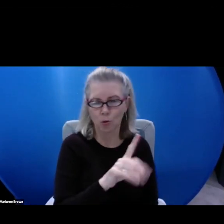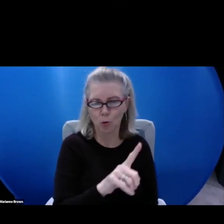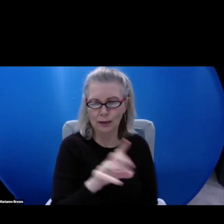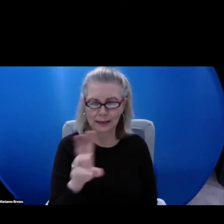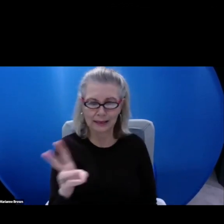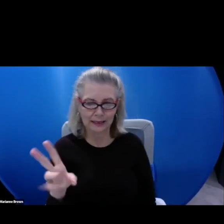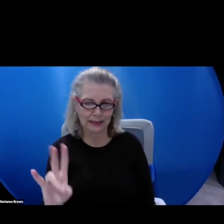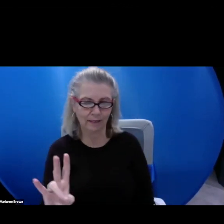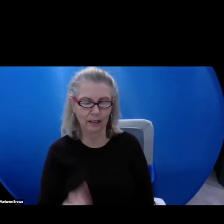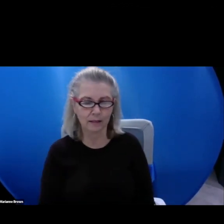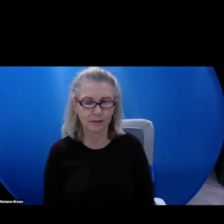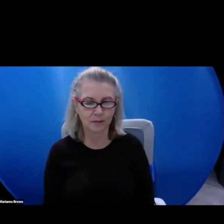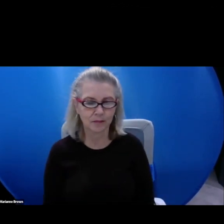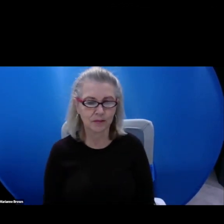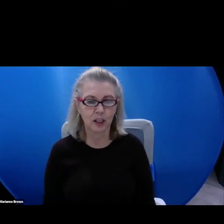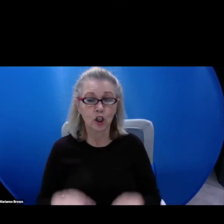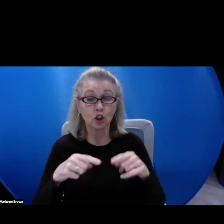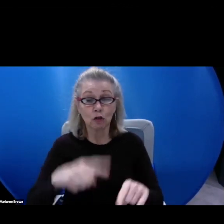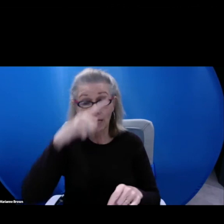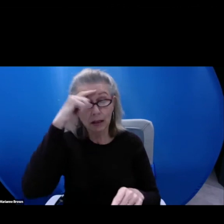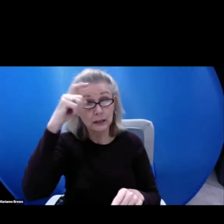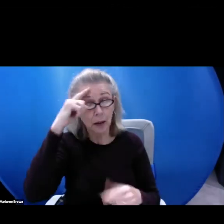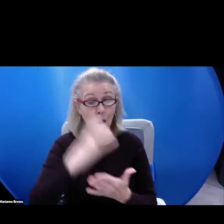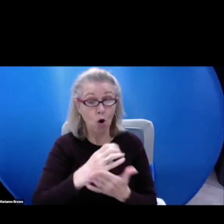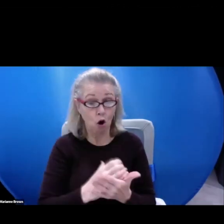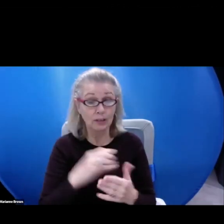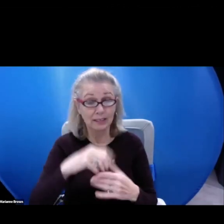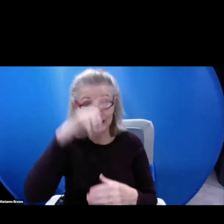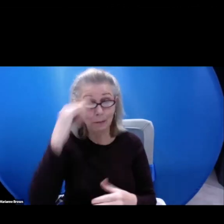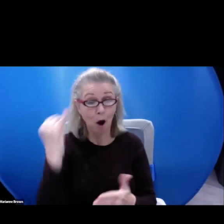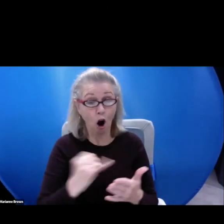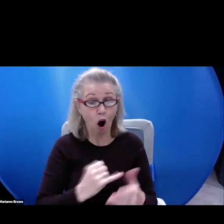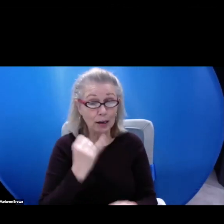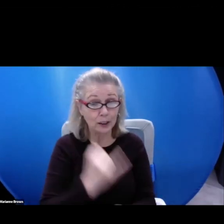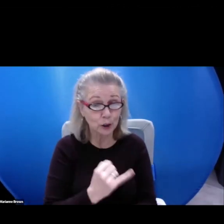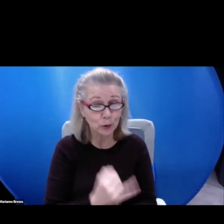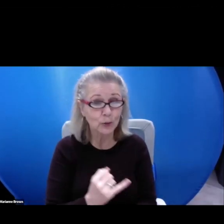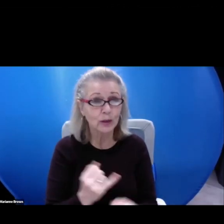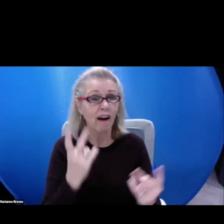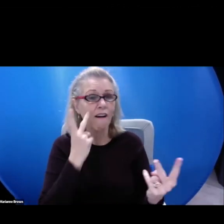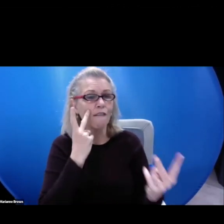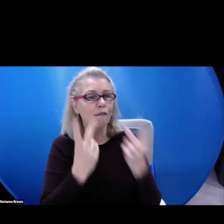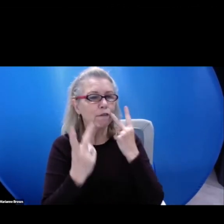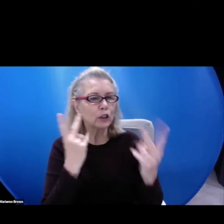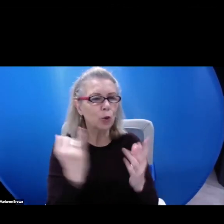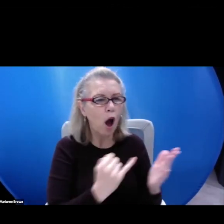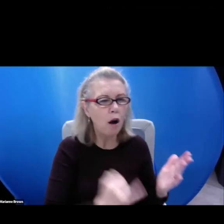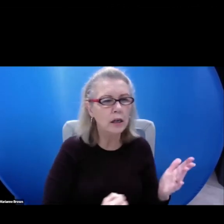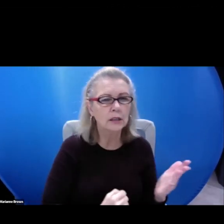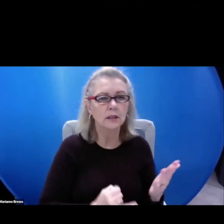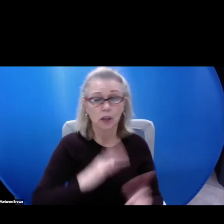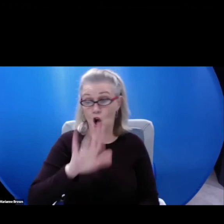During the summer courses in the 1950s, visual artists, composers, authors,